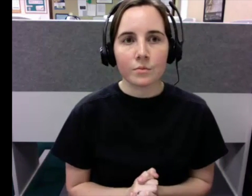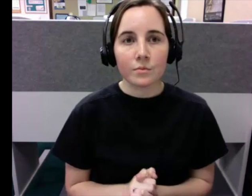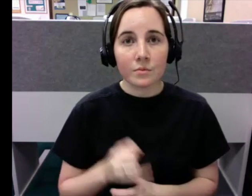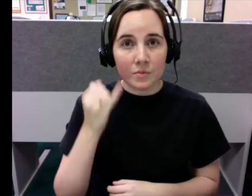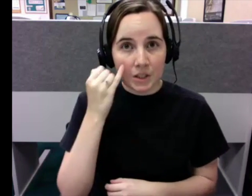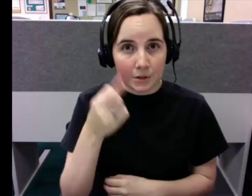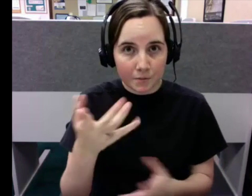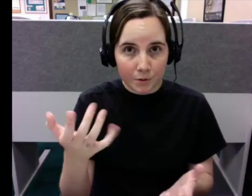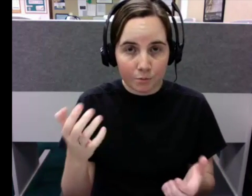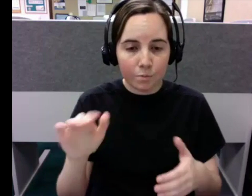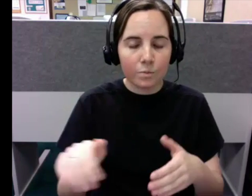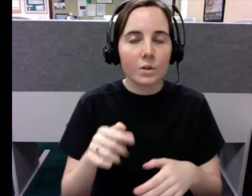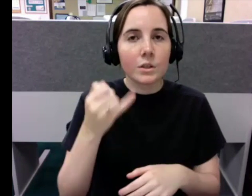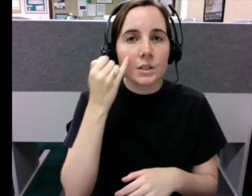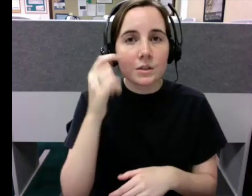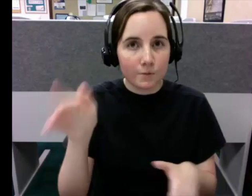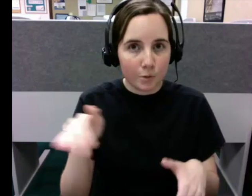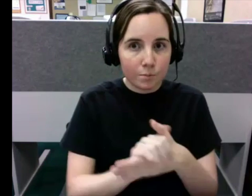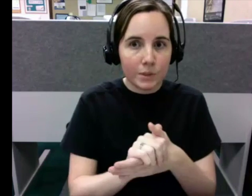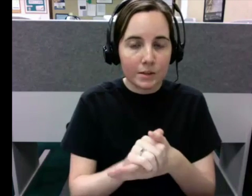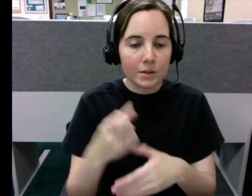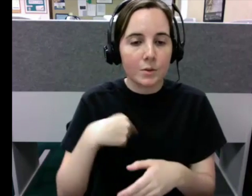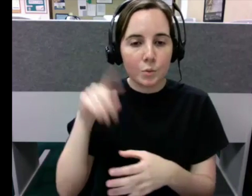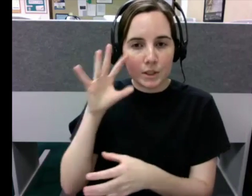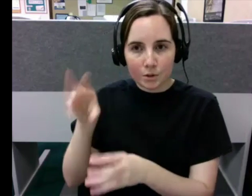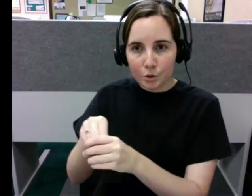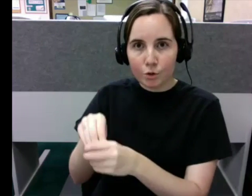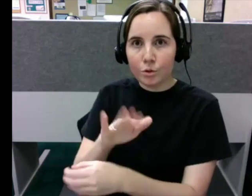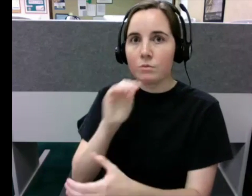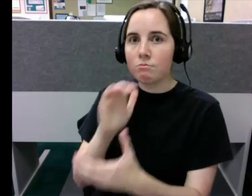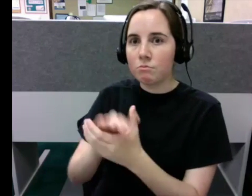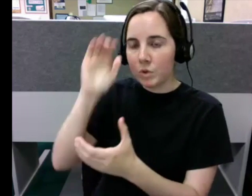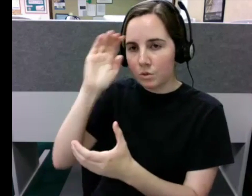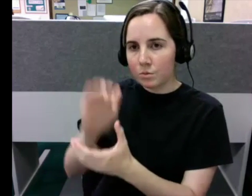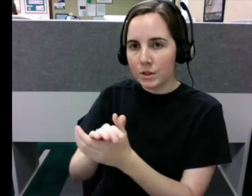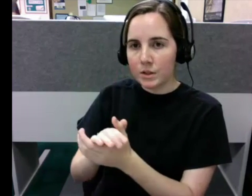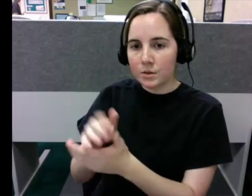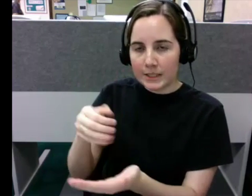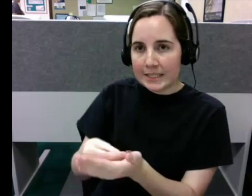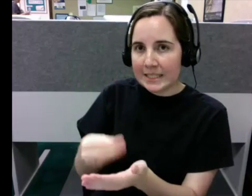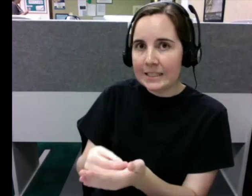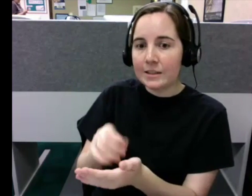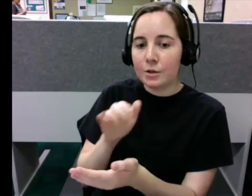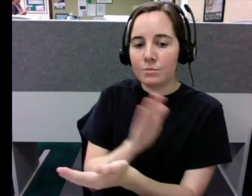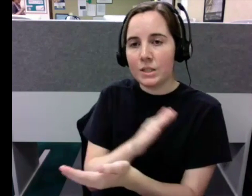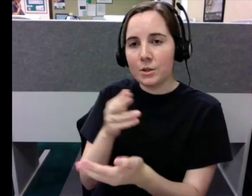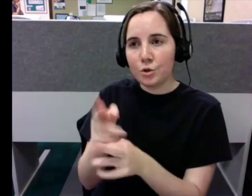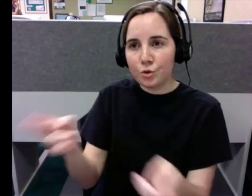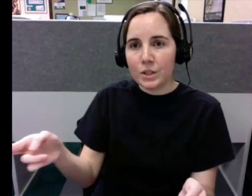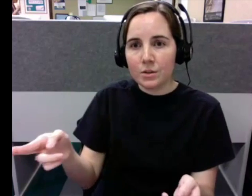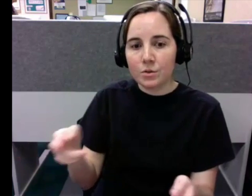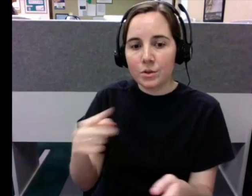If you're married, we include part of your spouse's income and resources when deciding if you qualify for SSI.